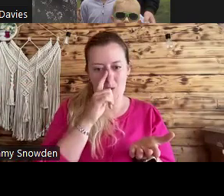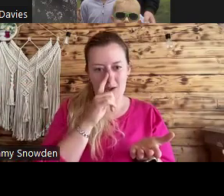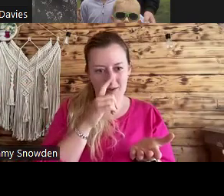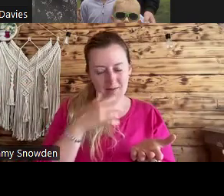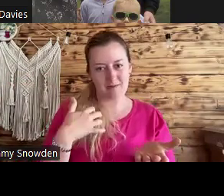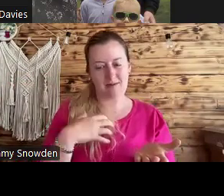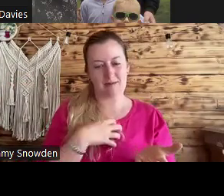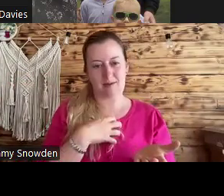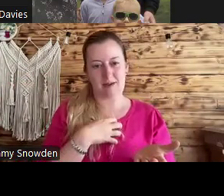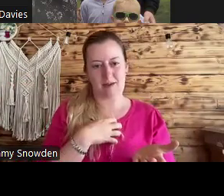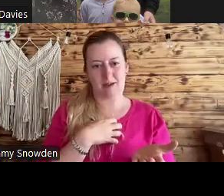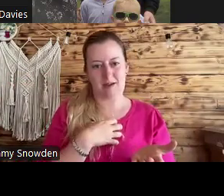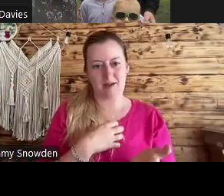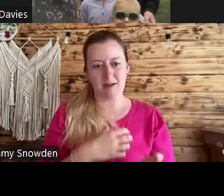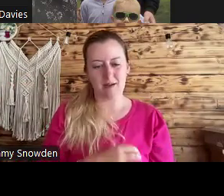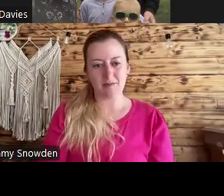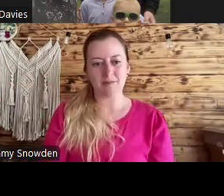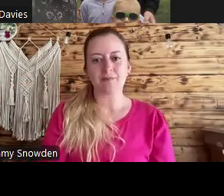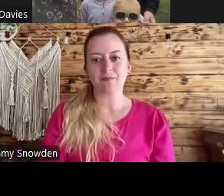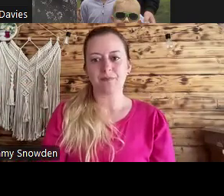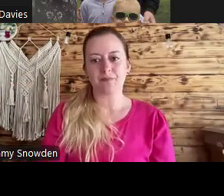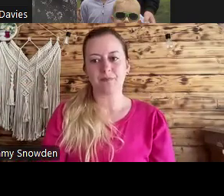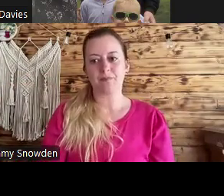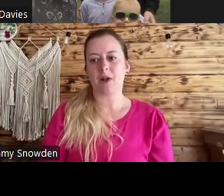it's a community that would be doing that together.